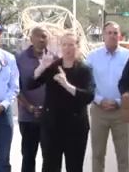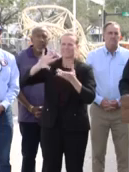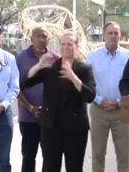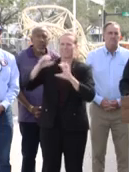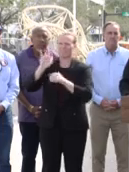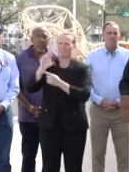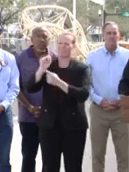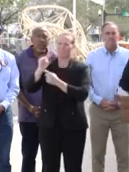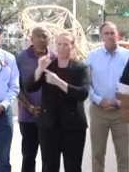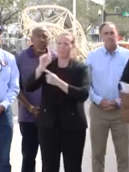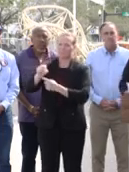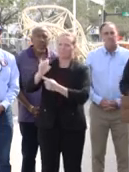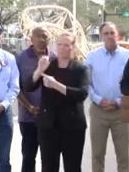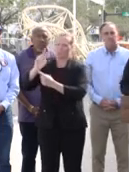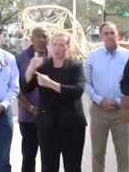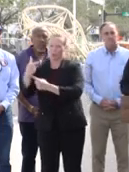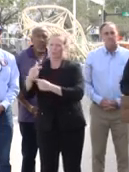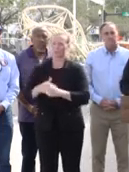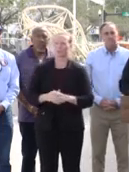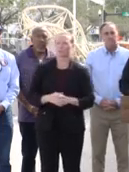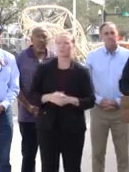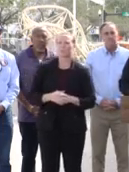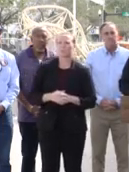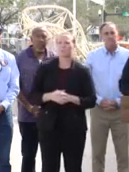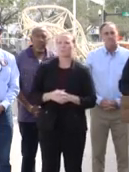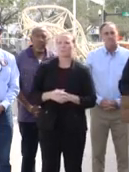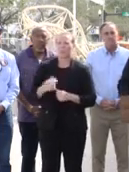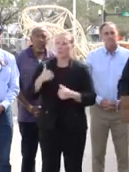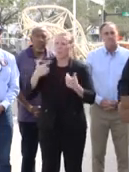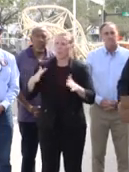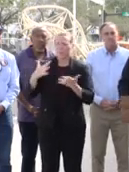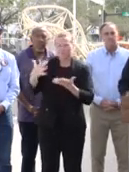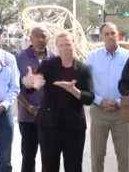floridadisasterfund.org, floridadisasterfund.org.